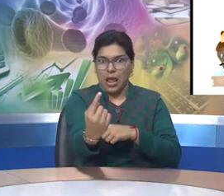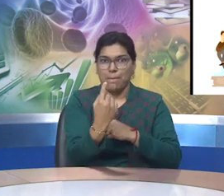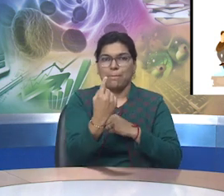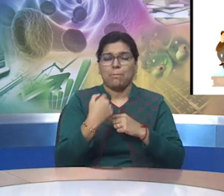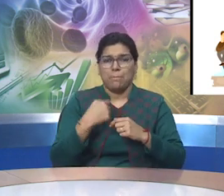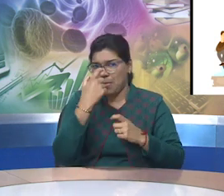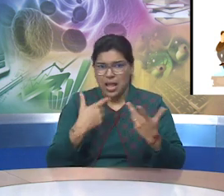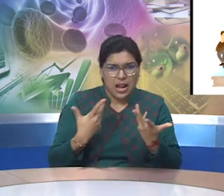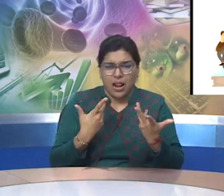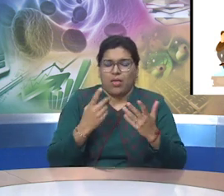noticed